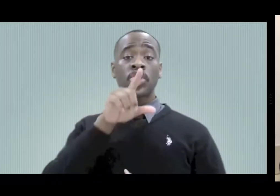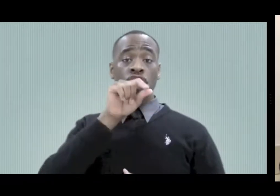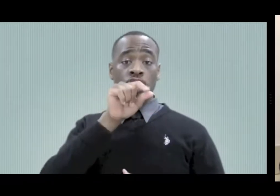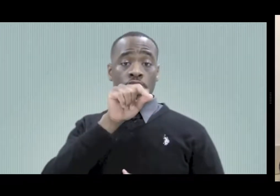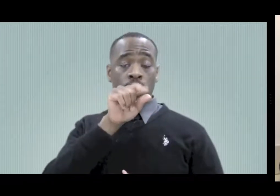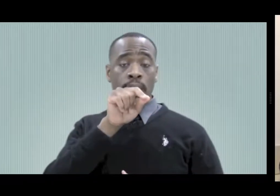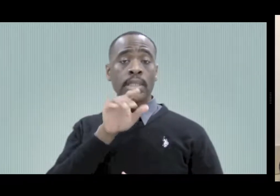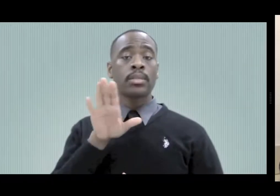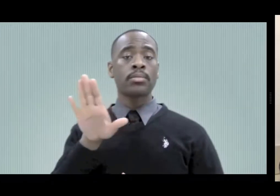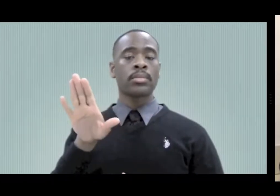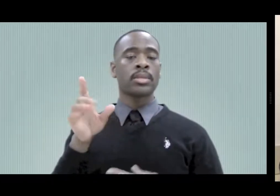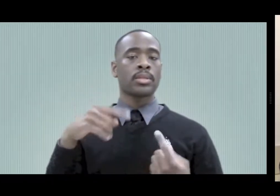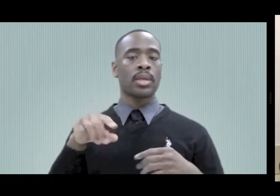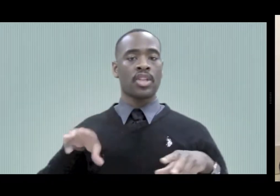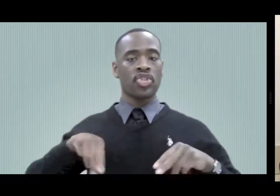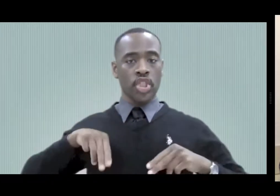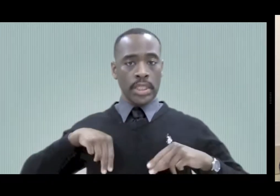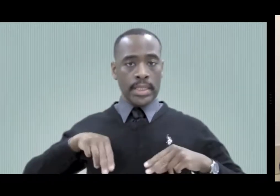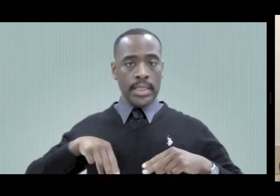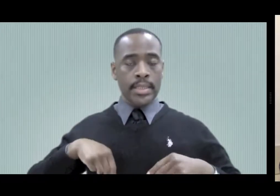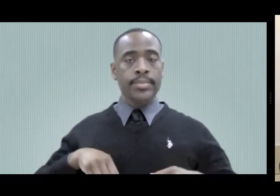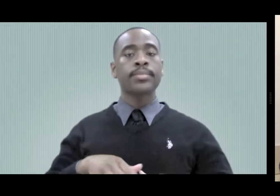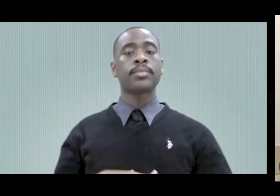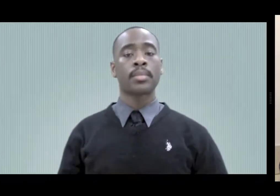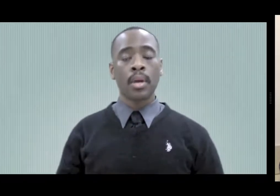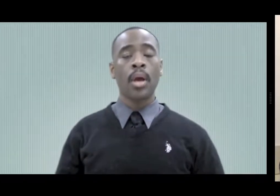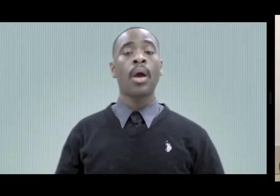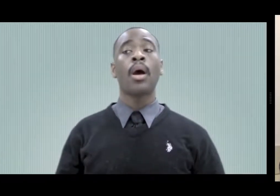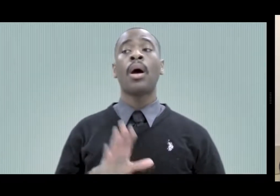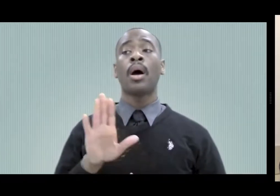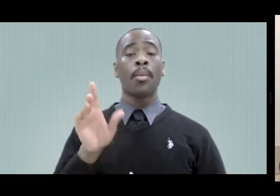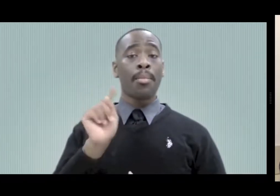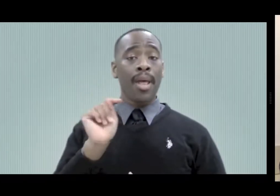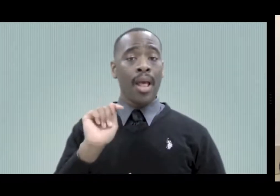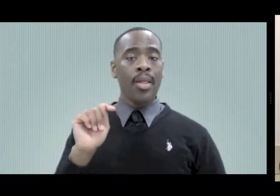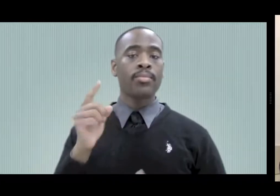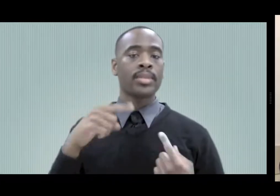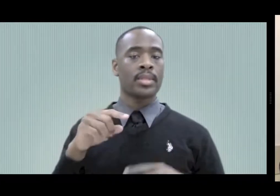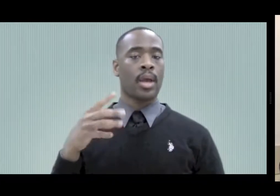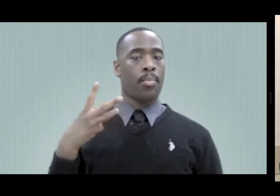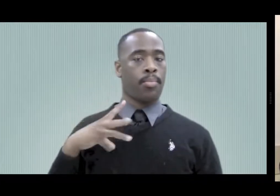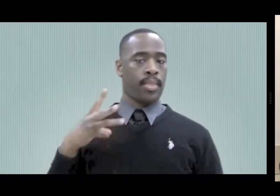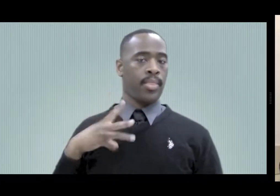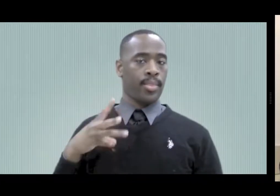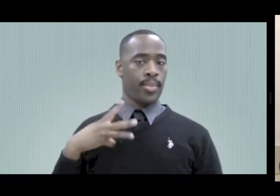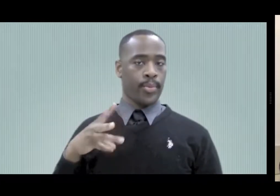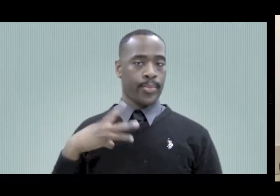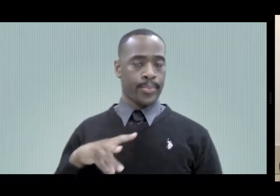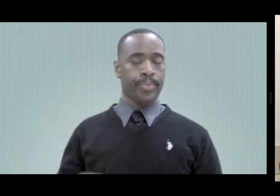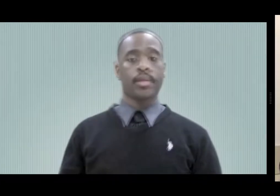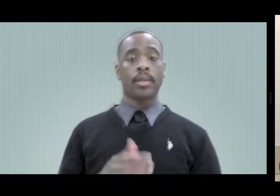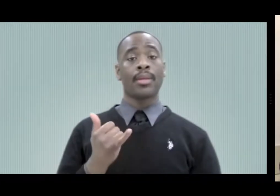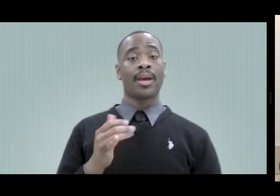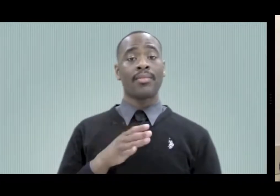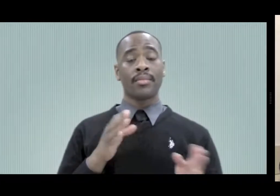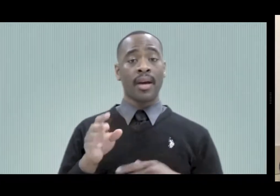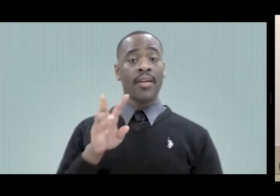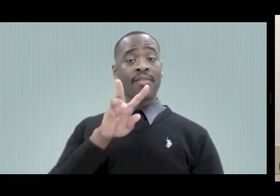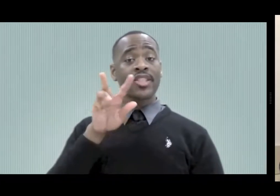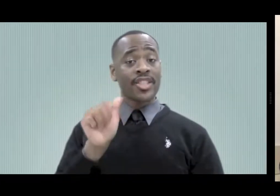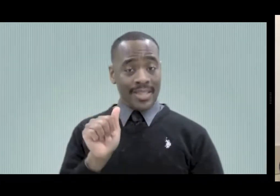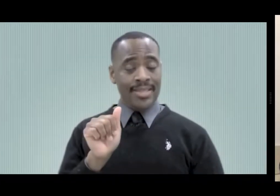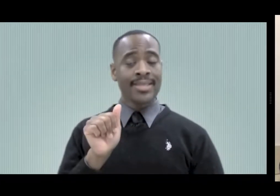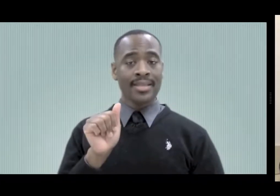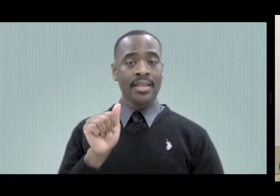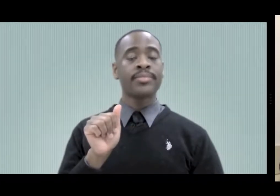We also analyzed the younger black ASL users and some of those variations of signs. So the